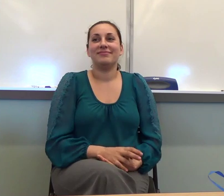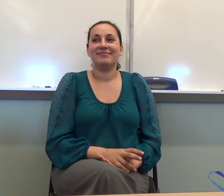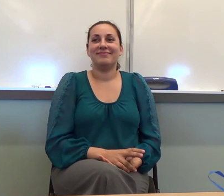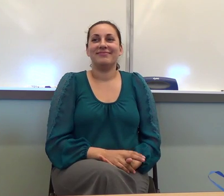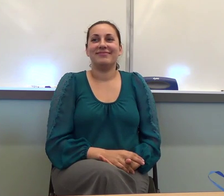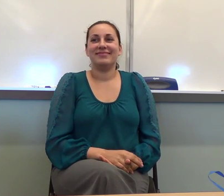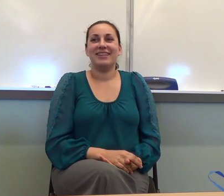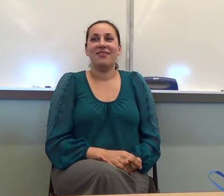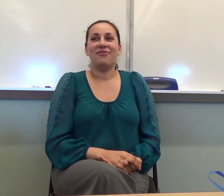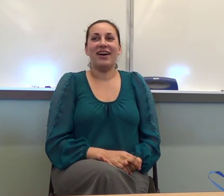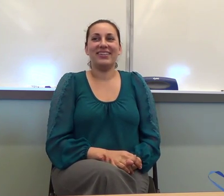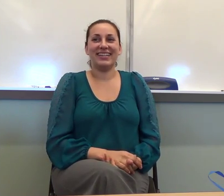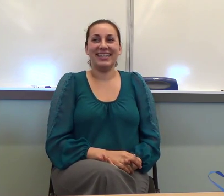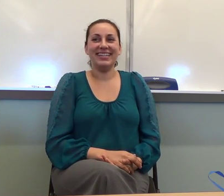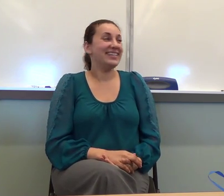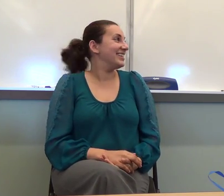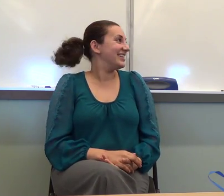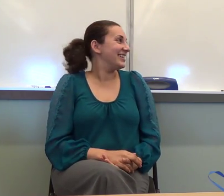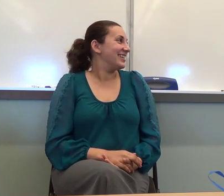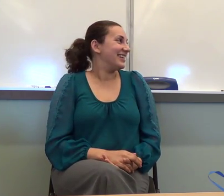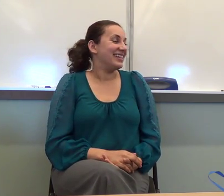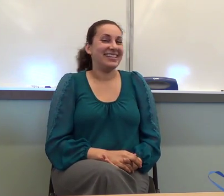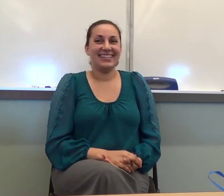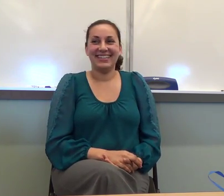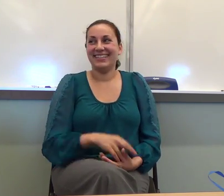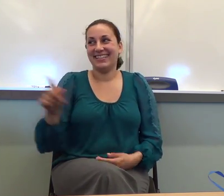Oh no, I'm not ready. Finally.